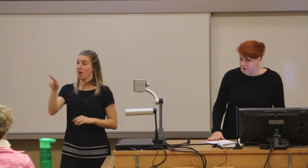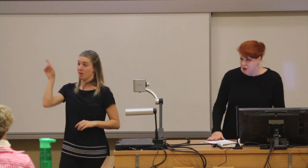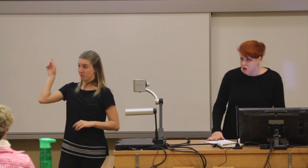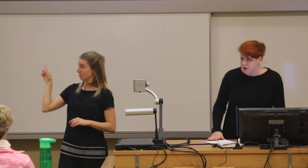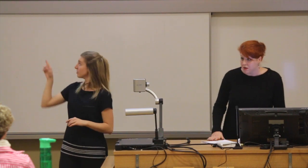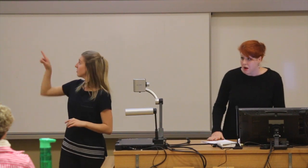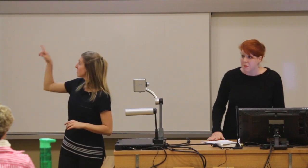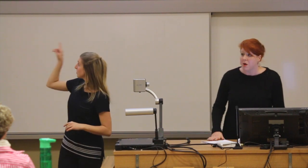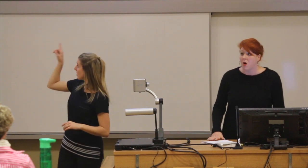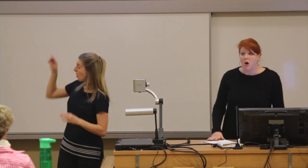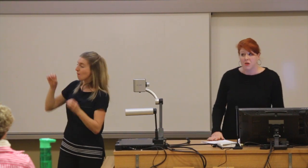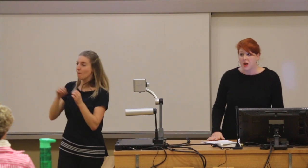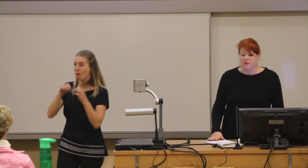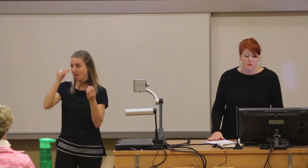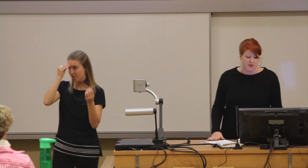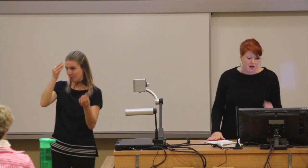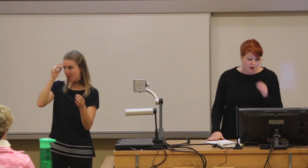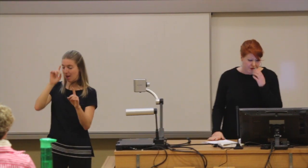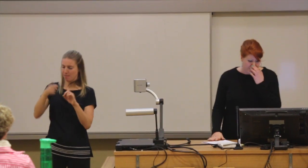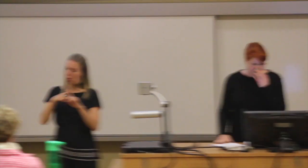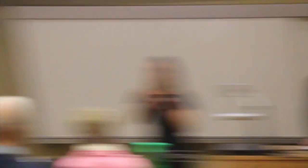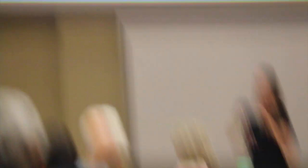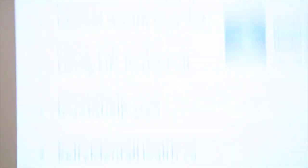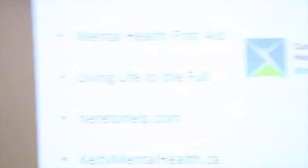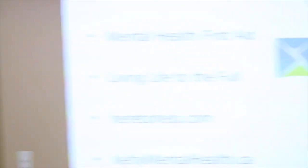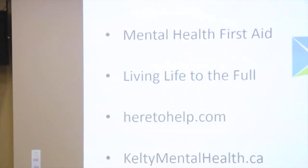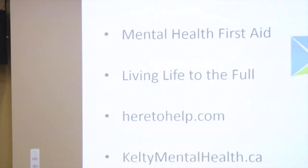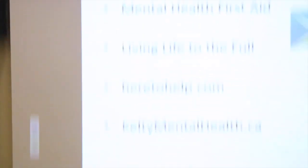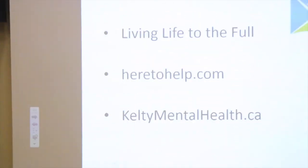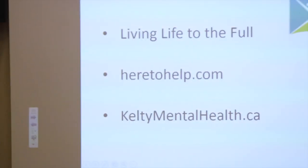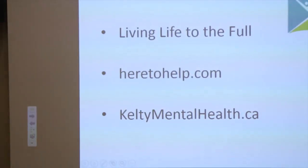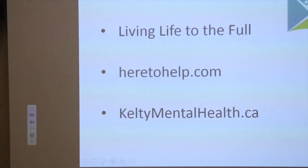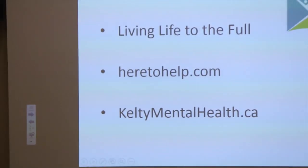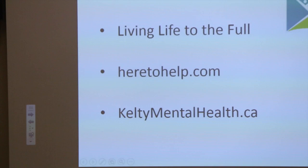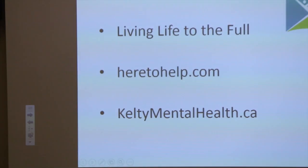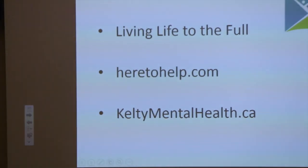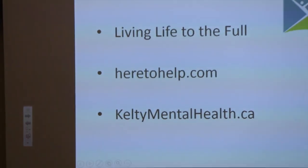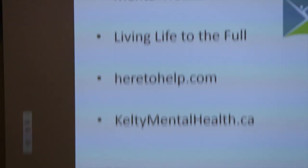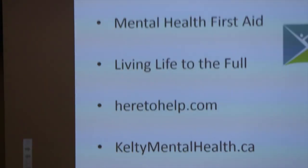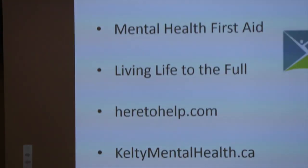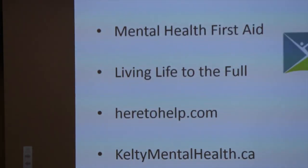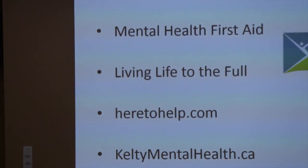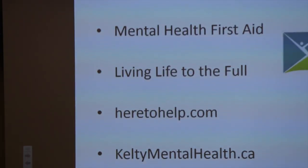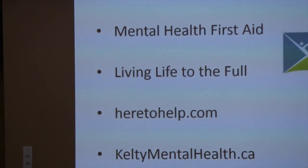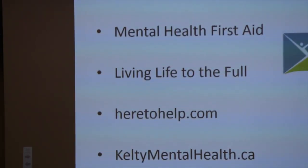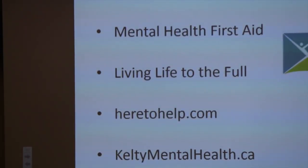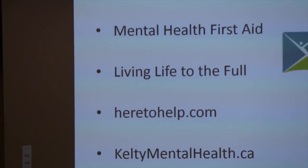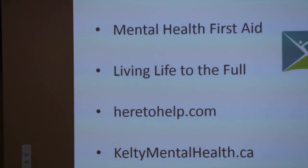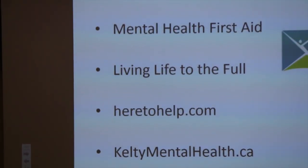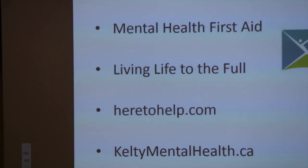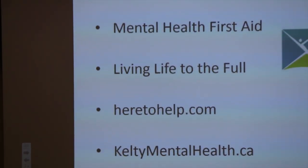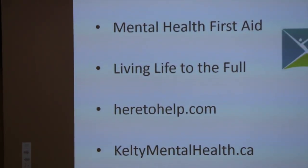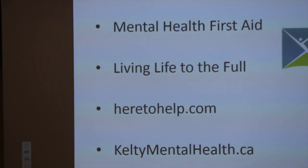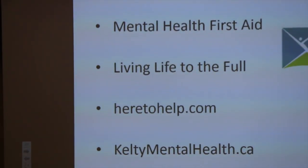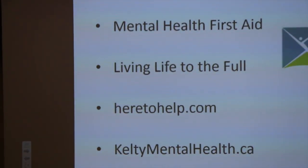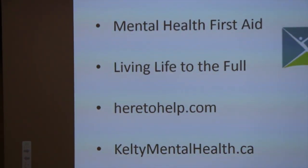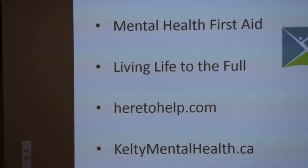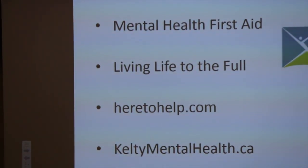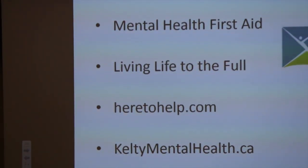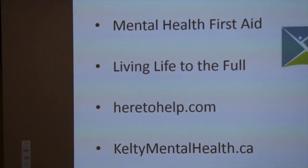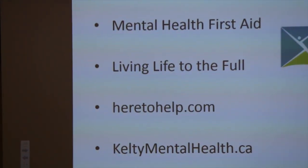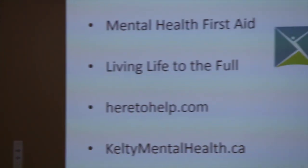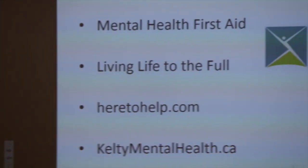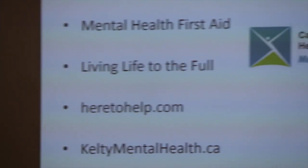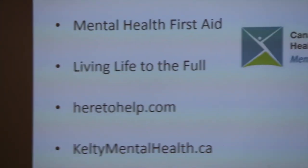lot more information about all types of mental health issues, as well as the Antidepressant Skills Workbook. That